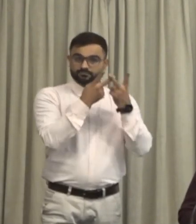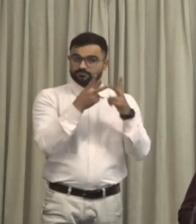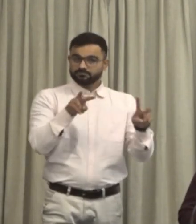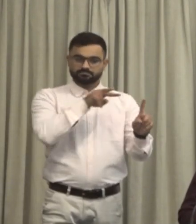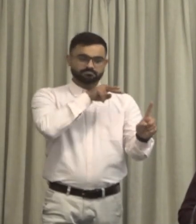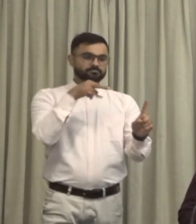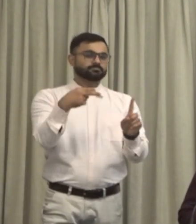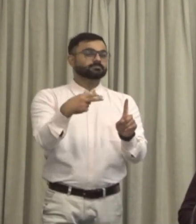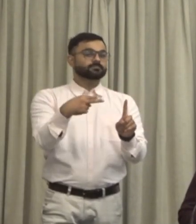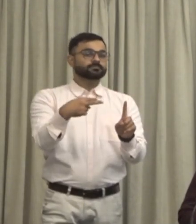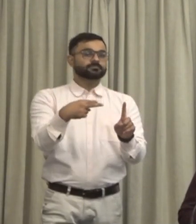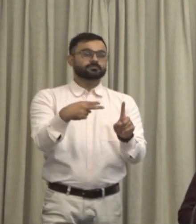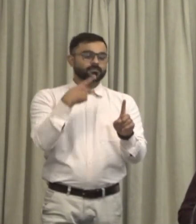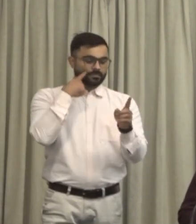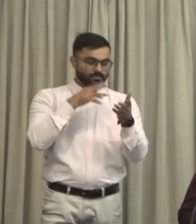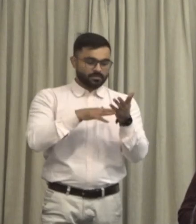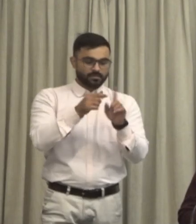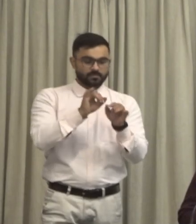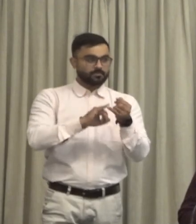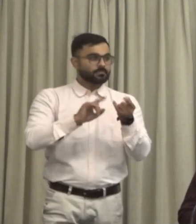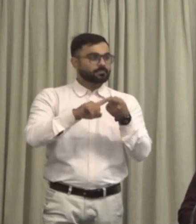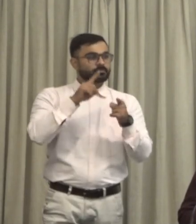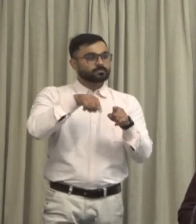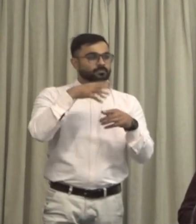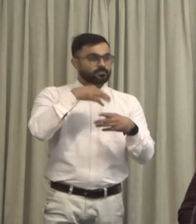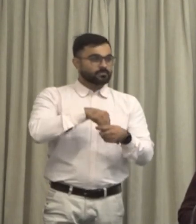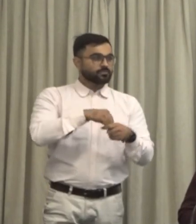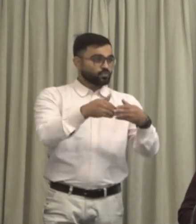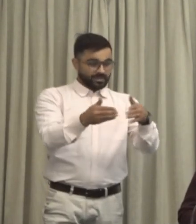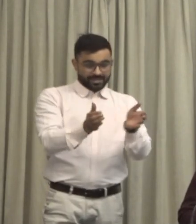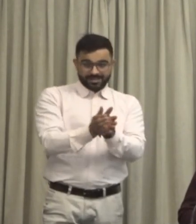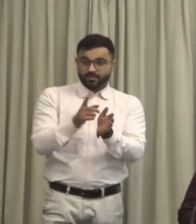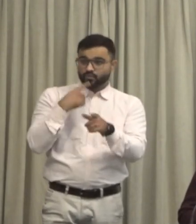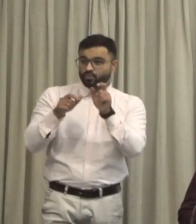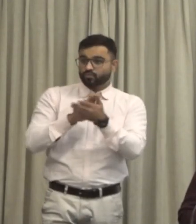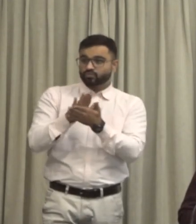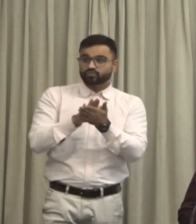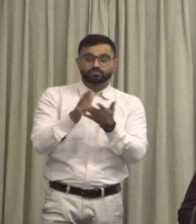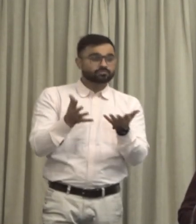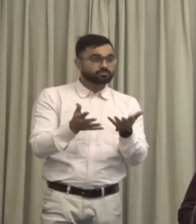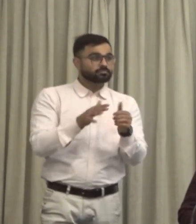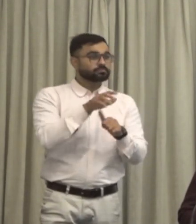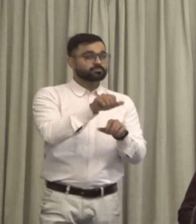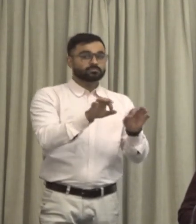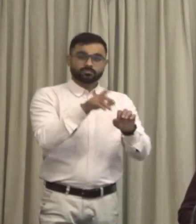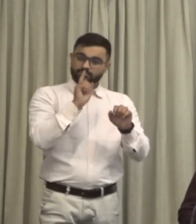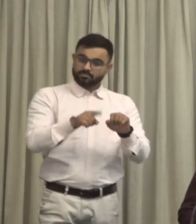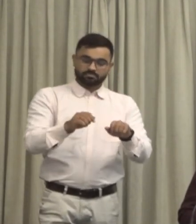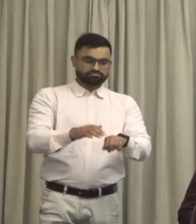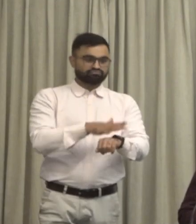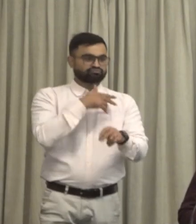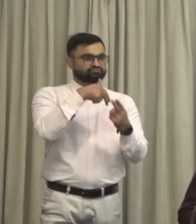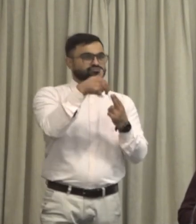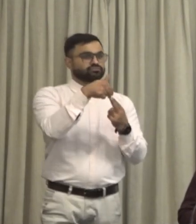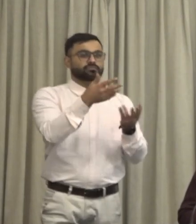aspect. Will impose on that also, because even in the community, those who don't have access, they have aspiration